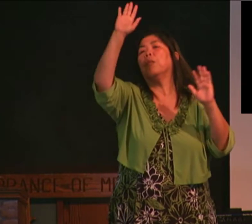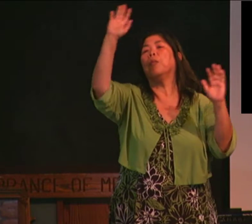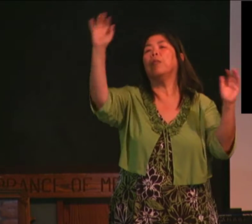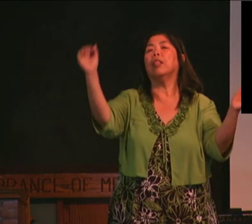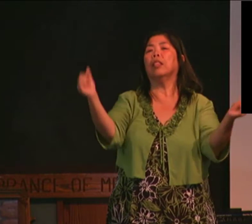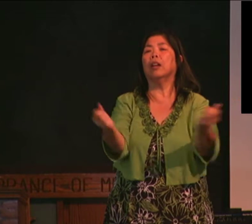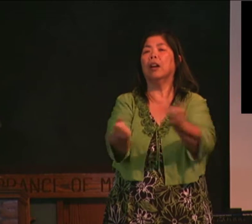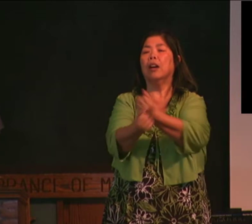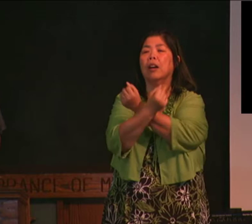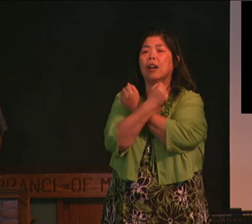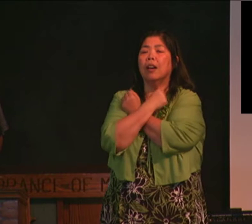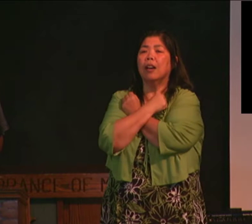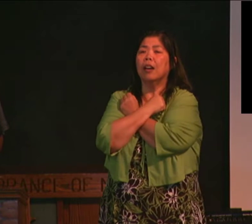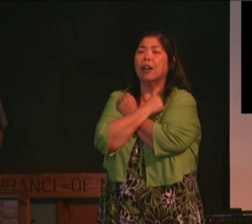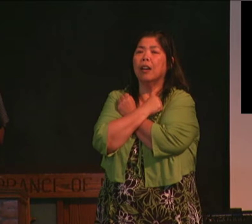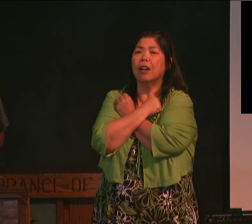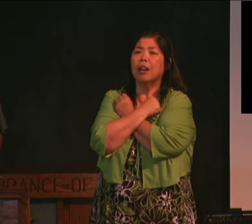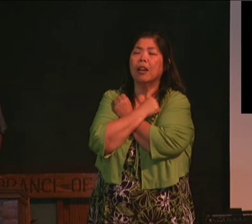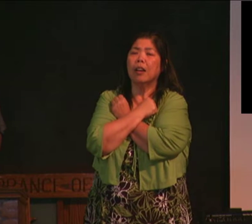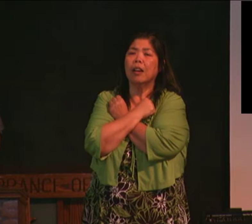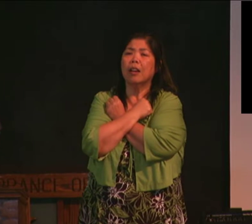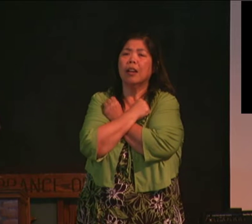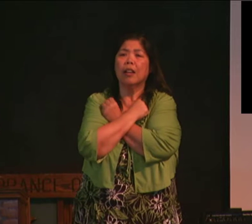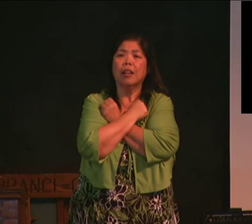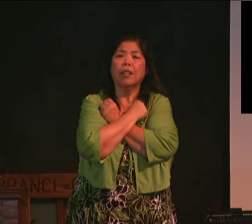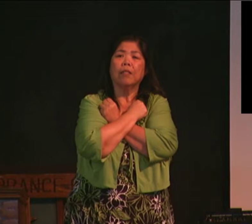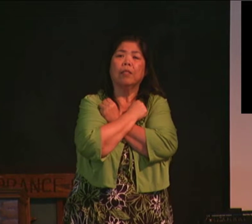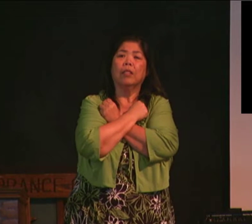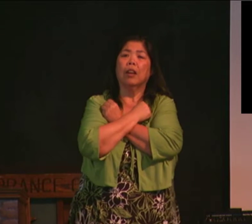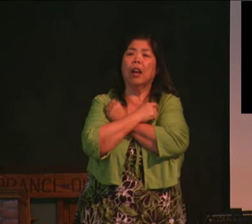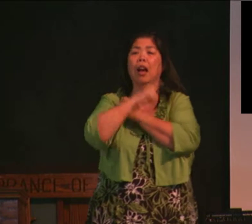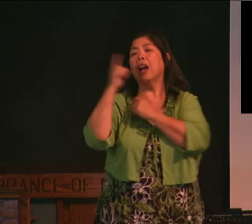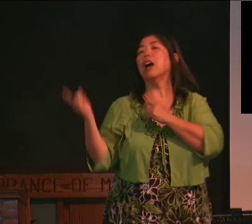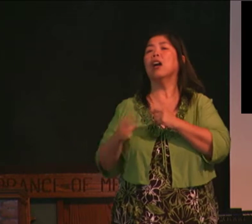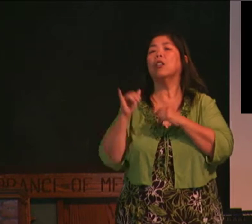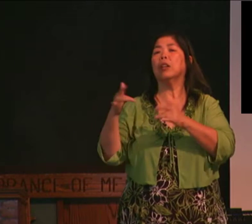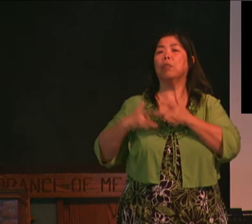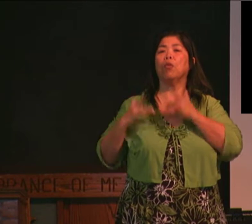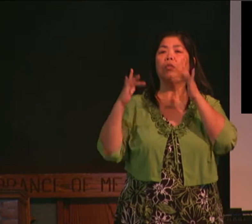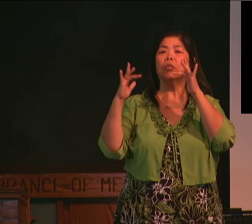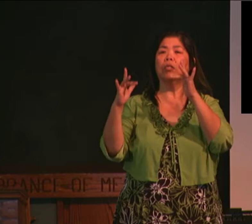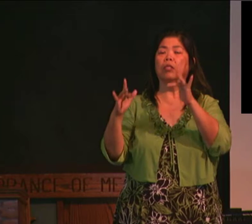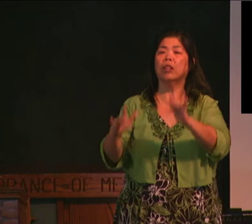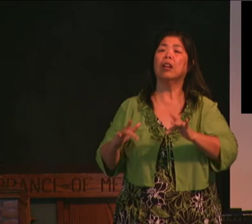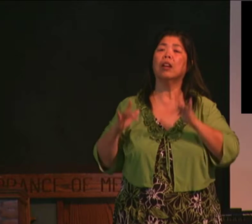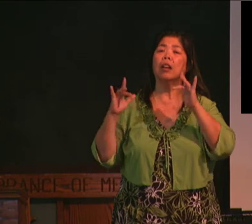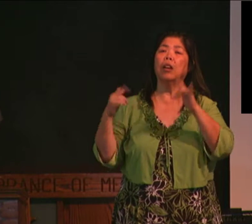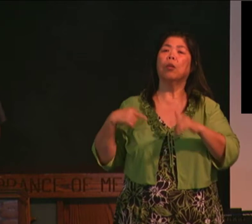sing of your love and endless mercy. We